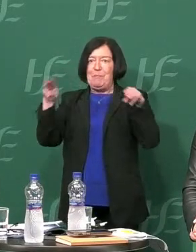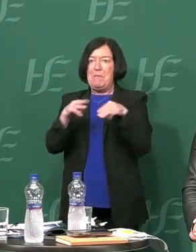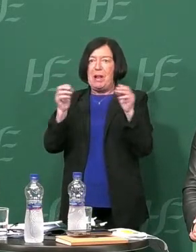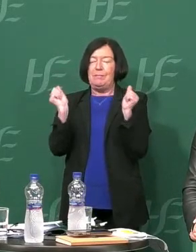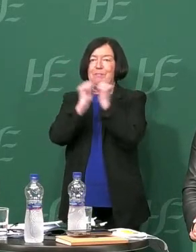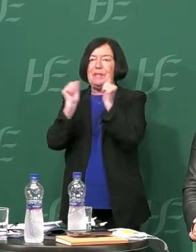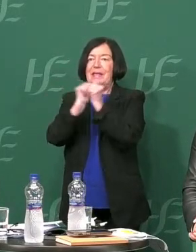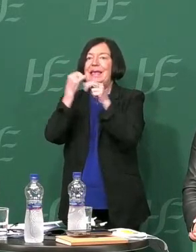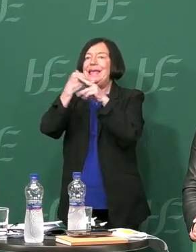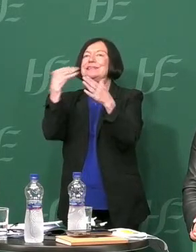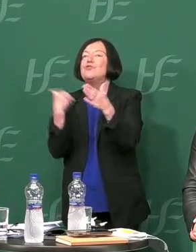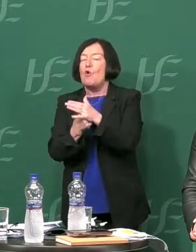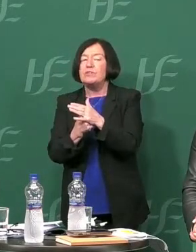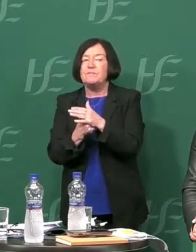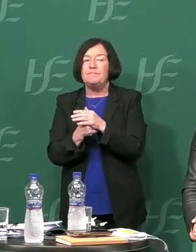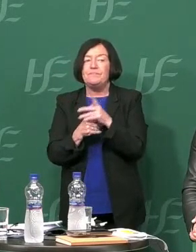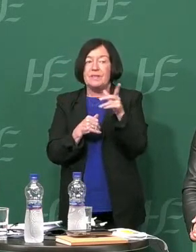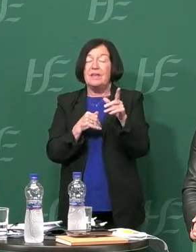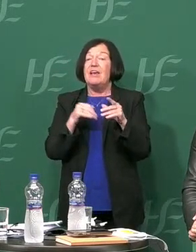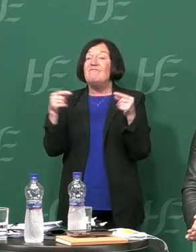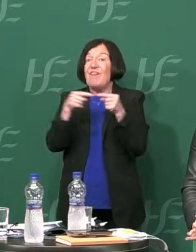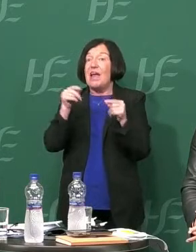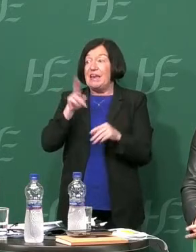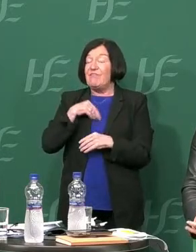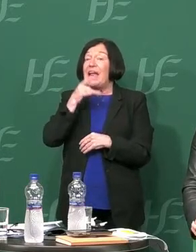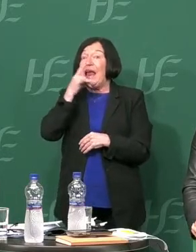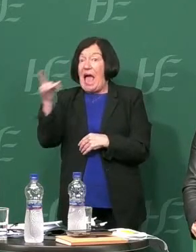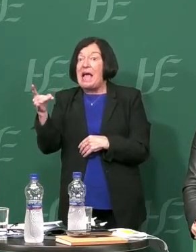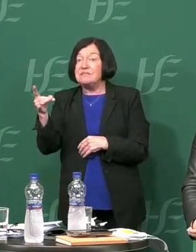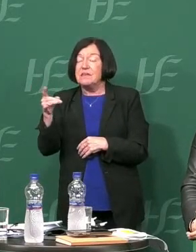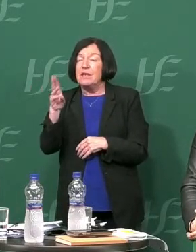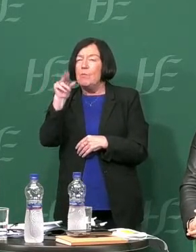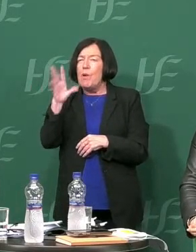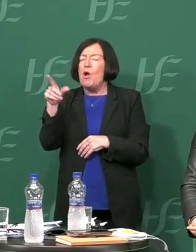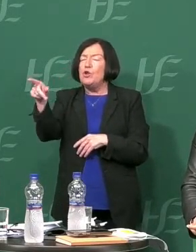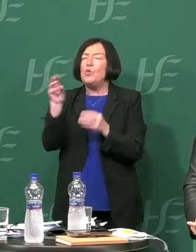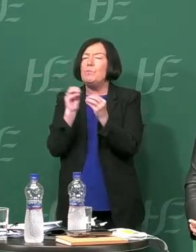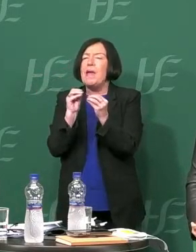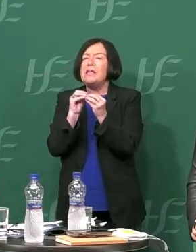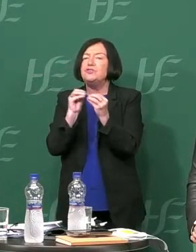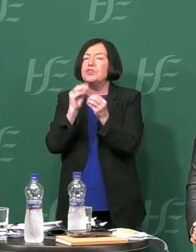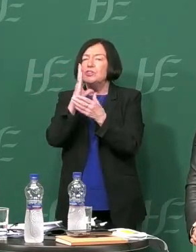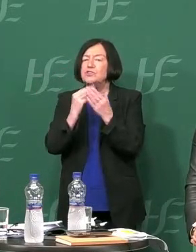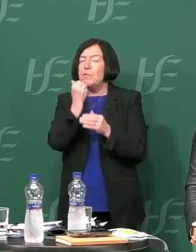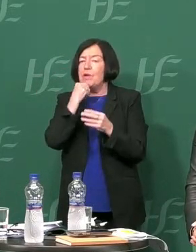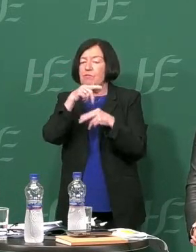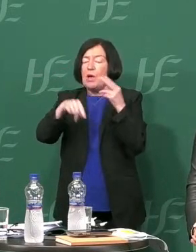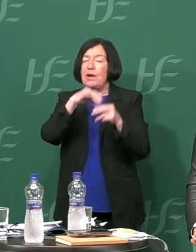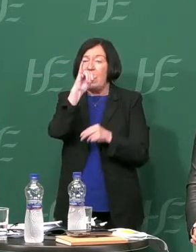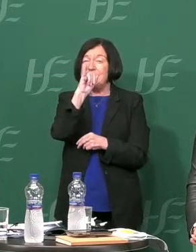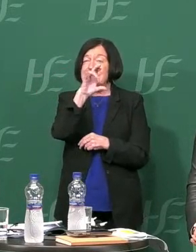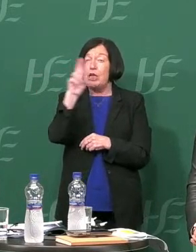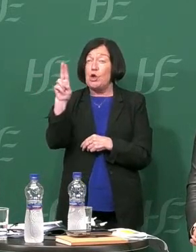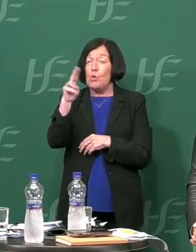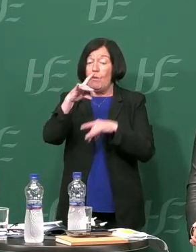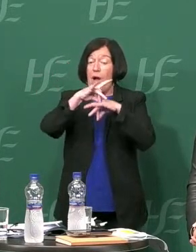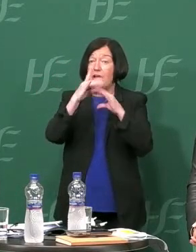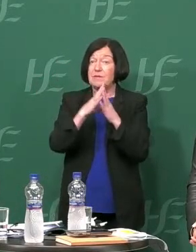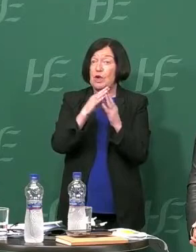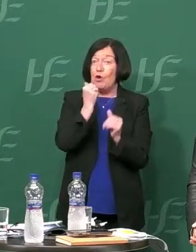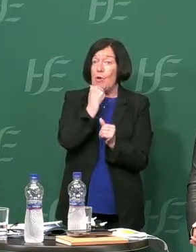meeting indoors. Finally, if I can just ask as well, Paul, you mentioned there are some figures around ICU